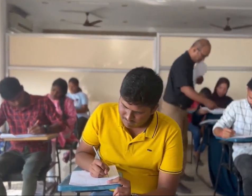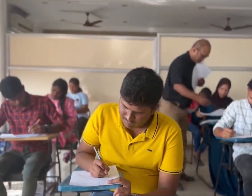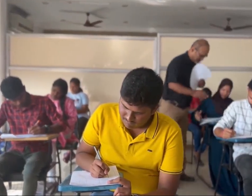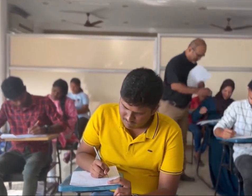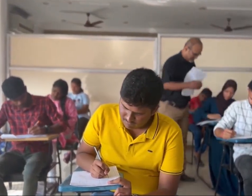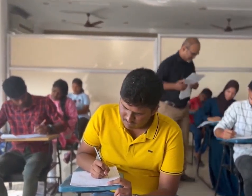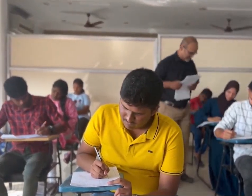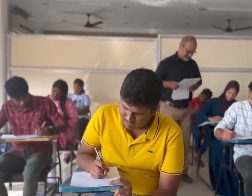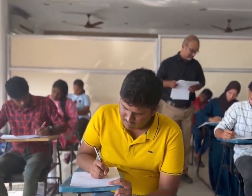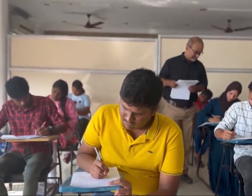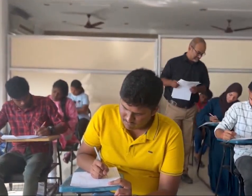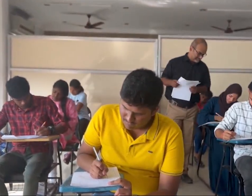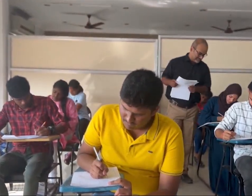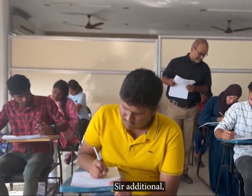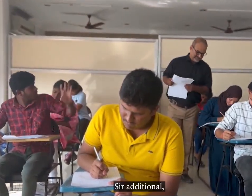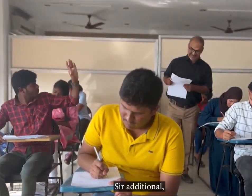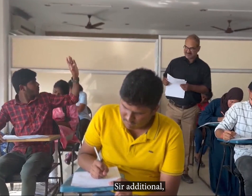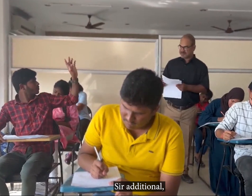Sir additional. Additional sir.